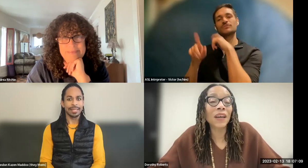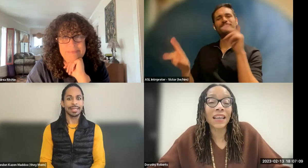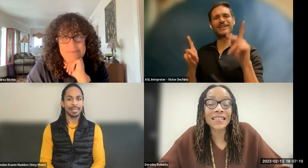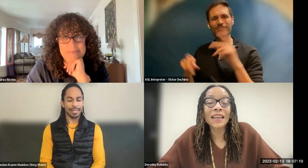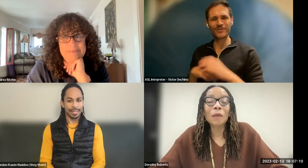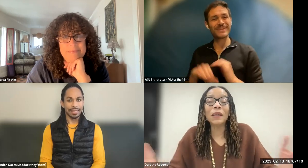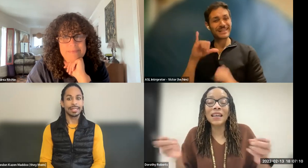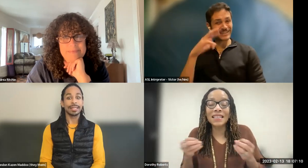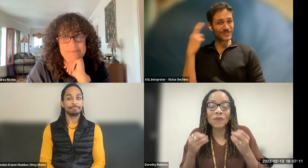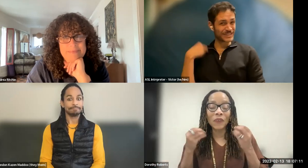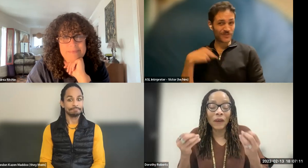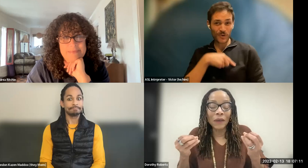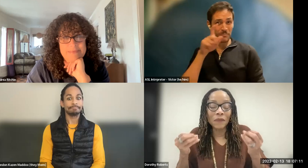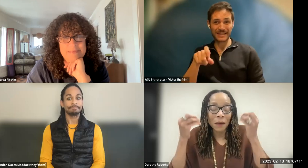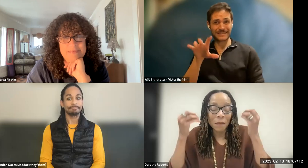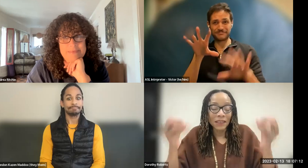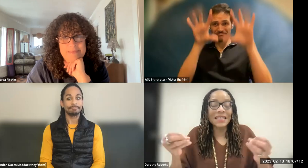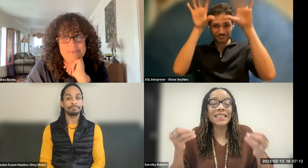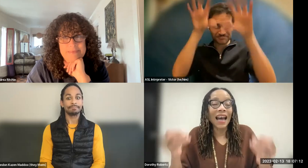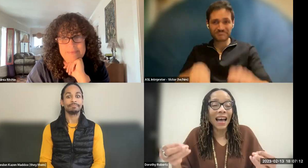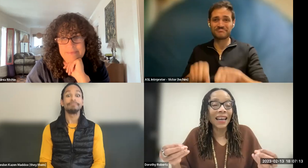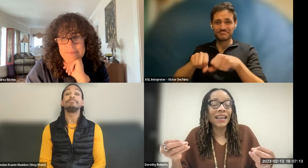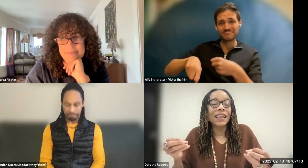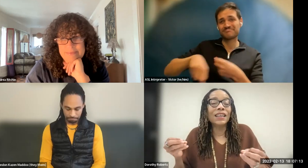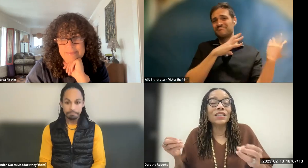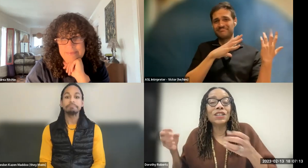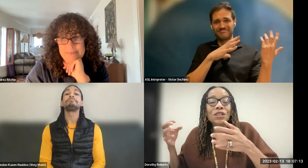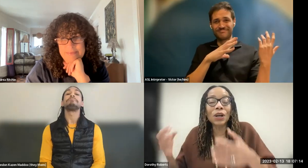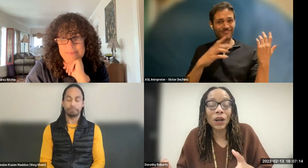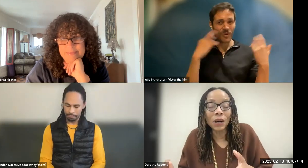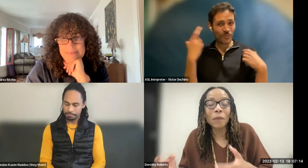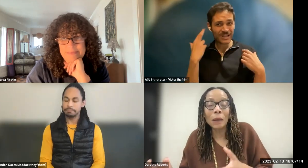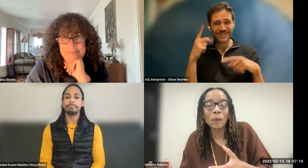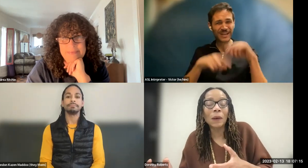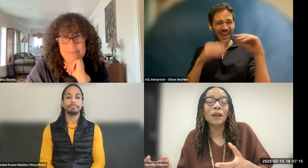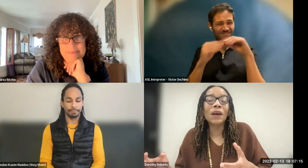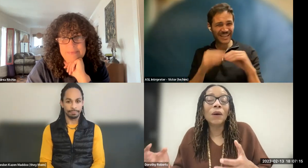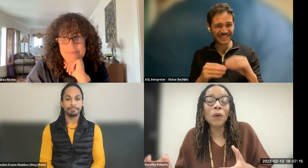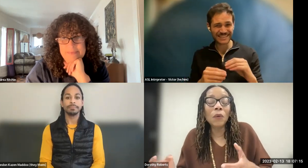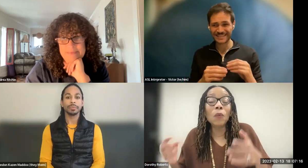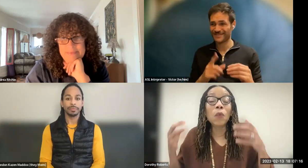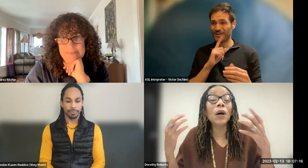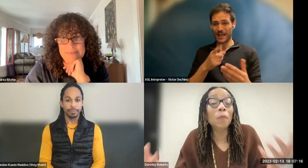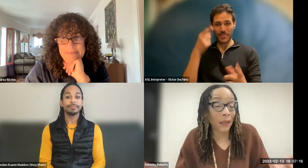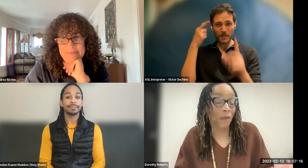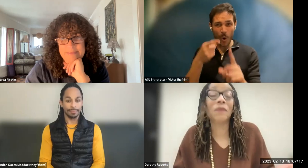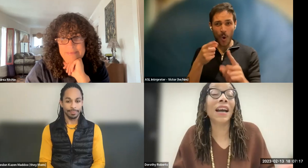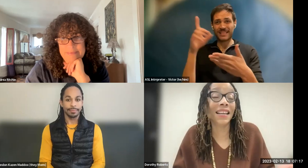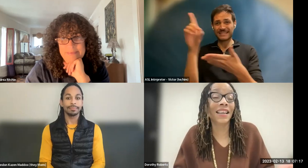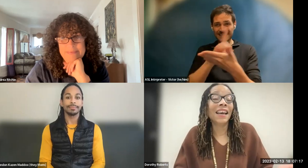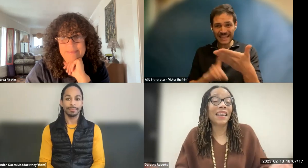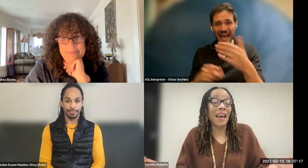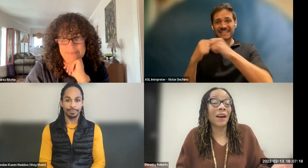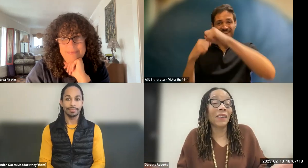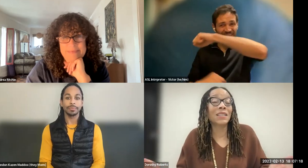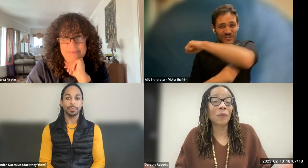be fixed because its very fundamental design is to turn people who would be